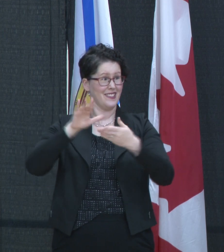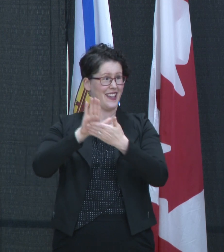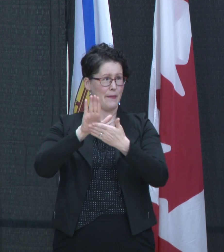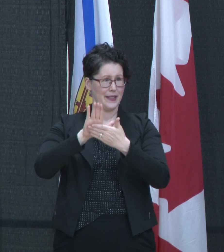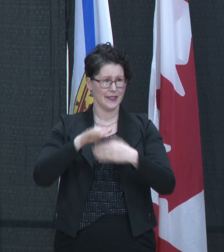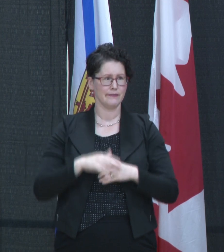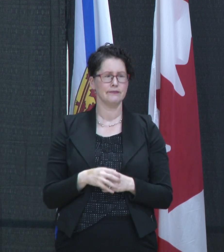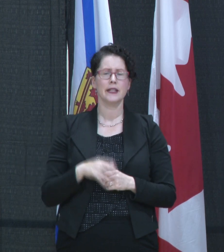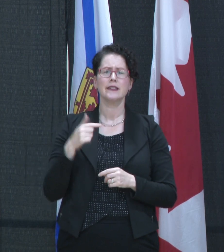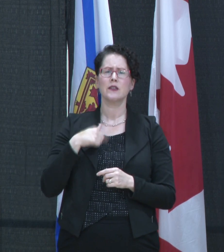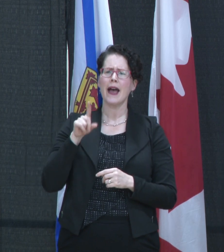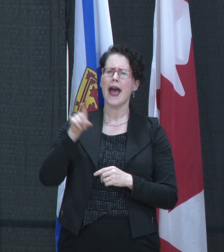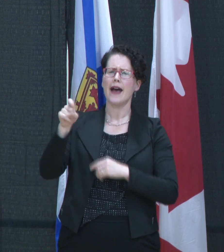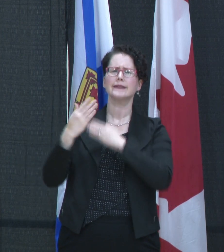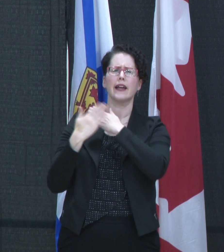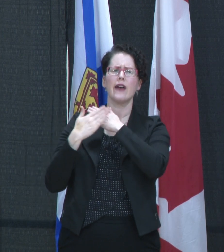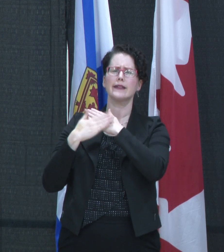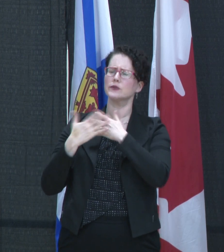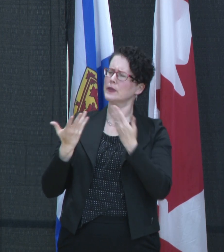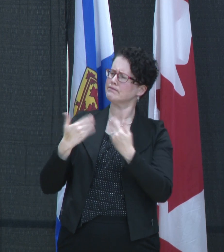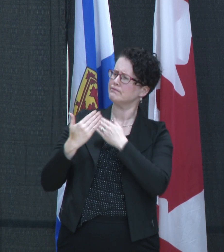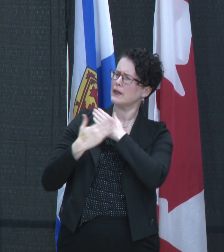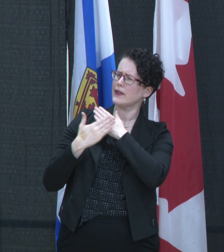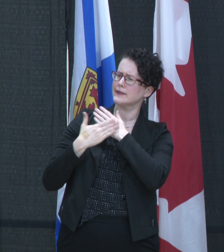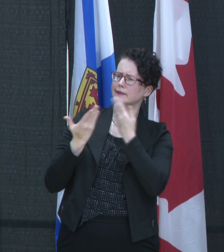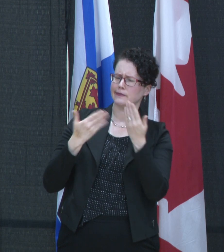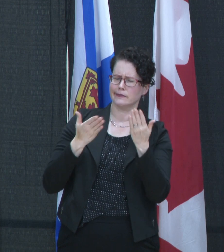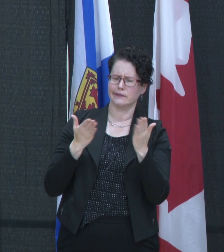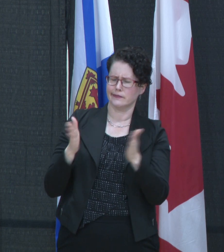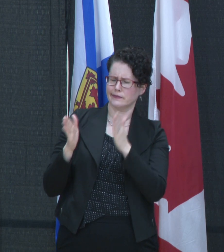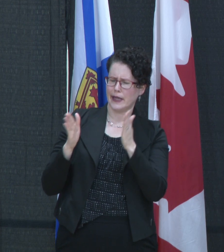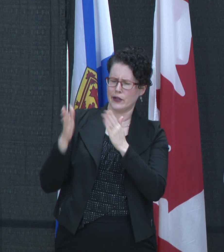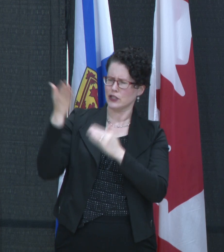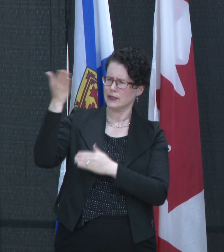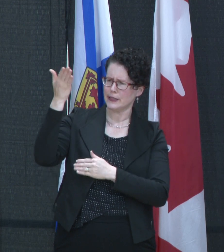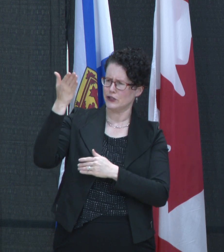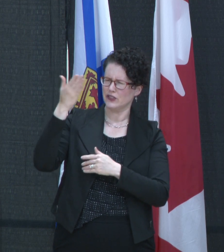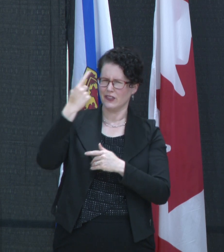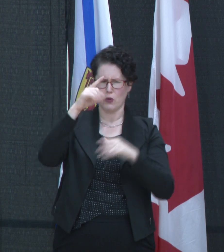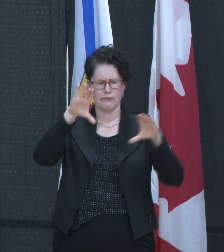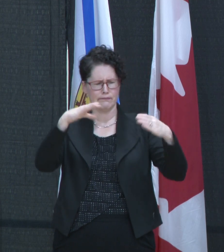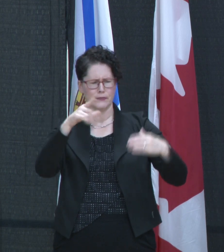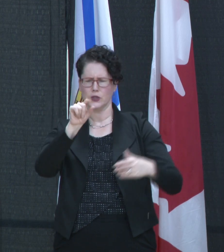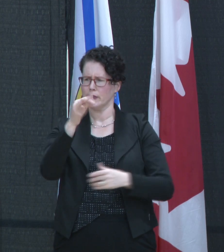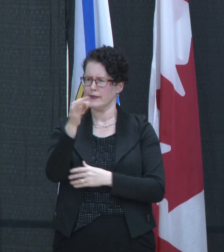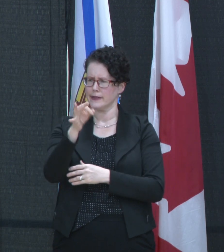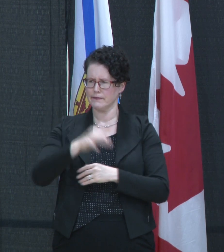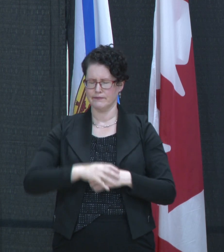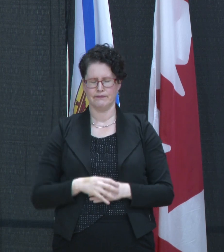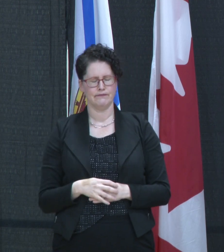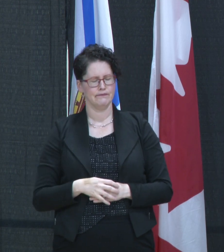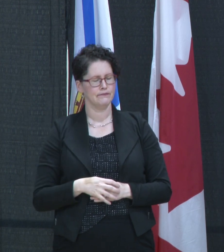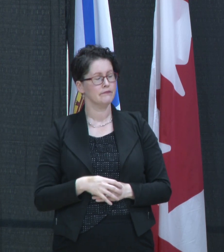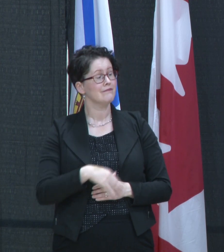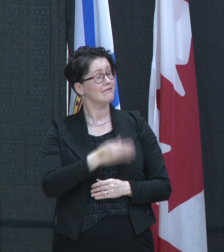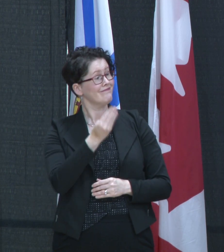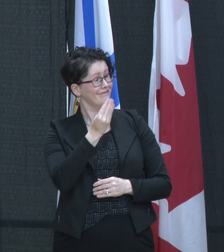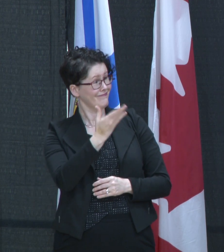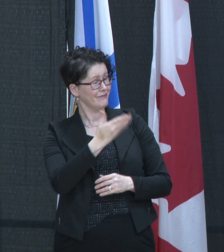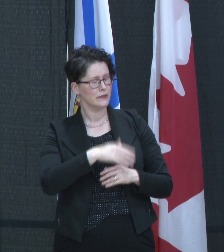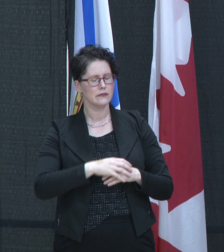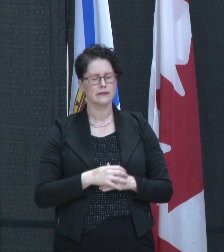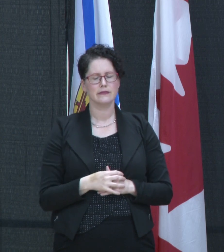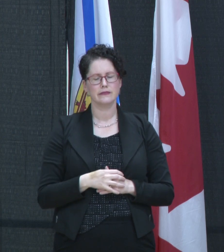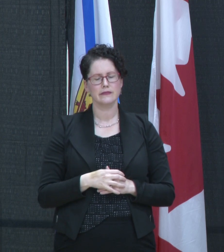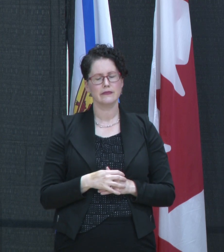experience, I said, Matthew, what advice would you have for me as I prepare my address to the class of 2019? And he said, Dad,